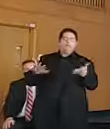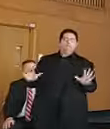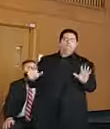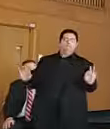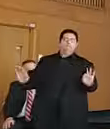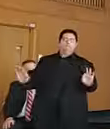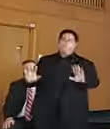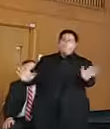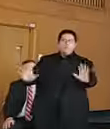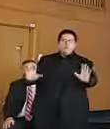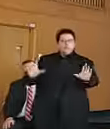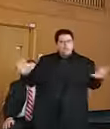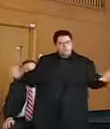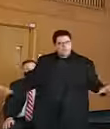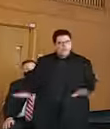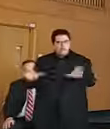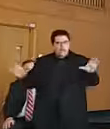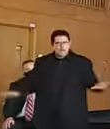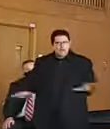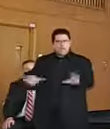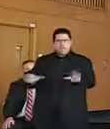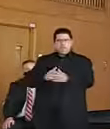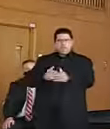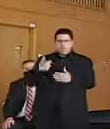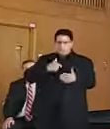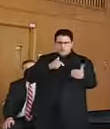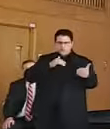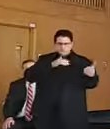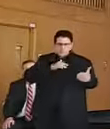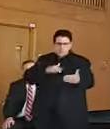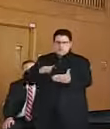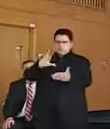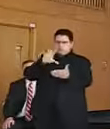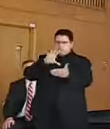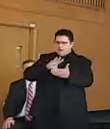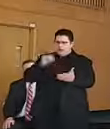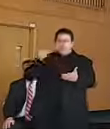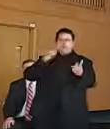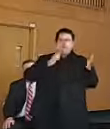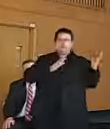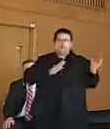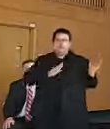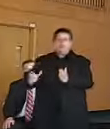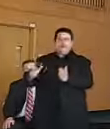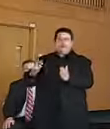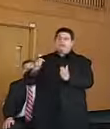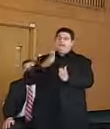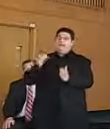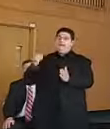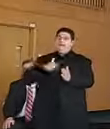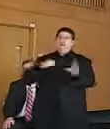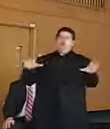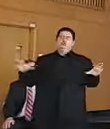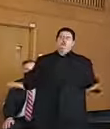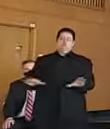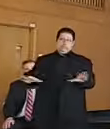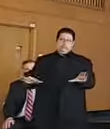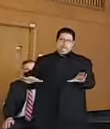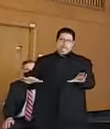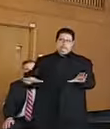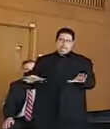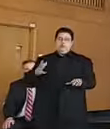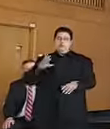action because we are studying, we are learning and planning, but we are also doing it. And in our doing, we want to make